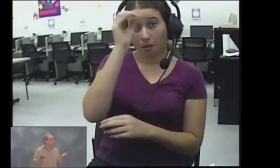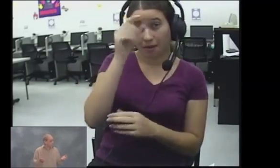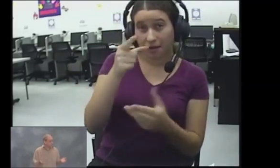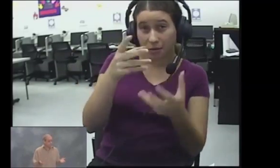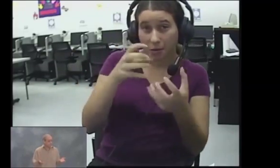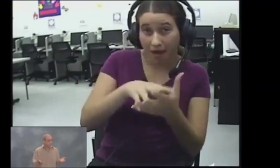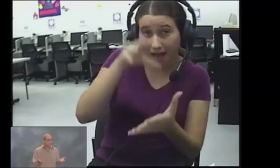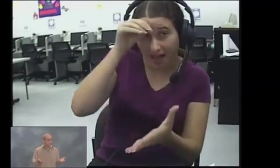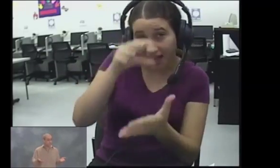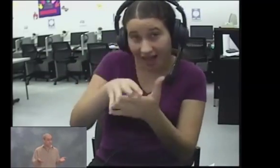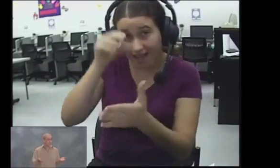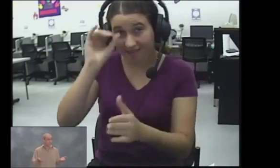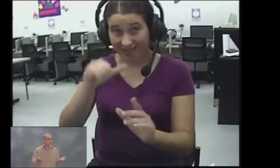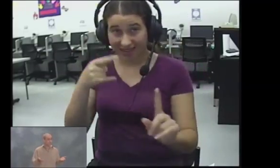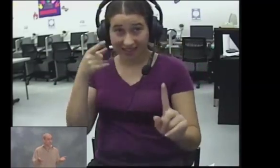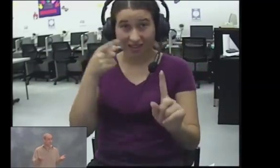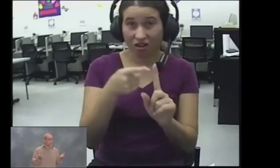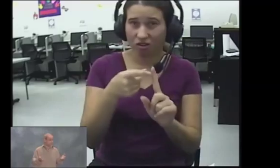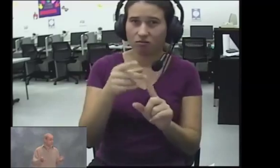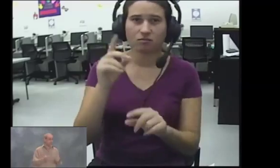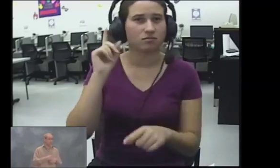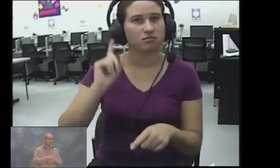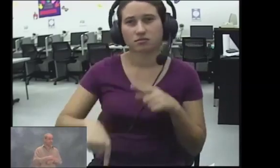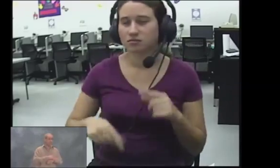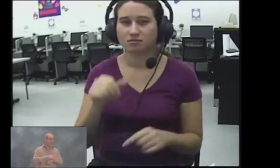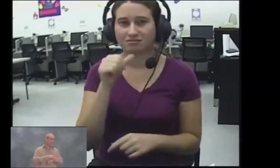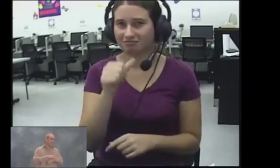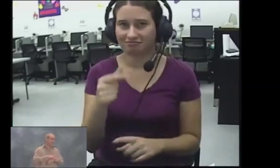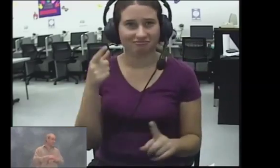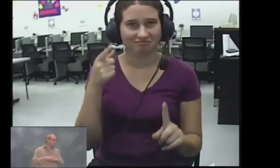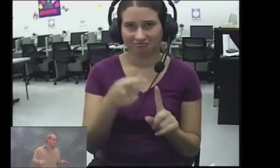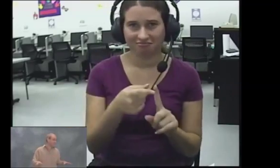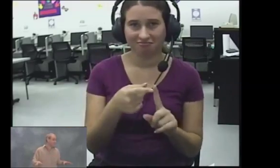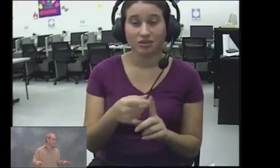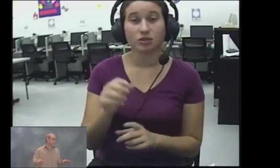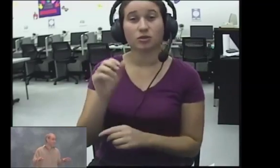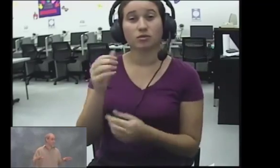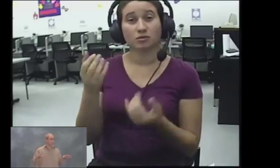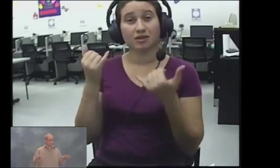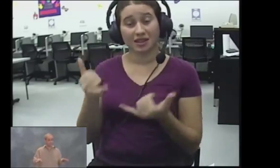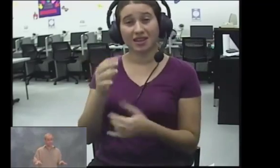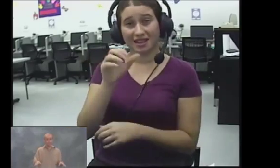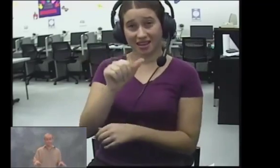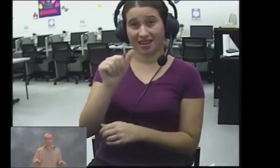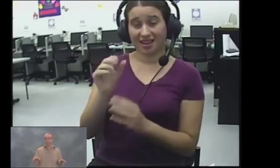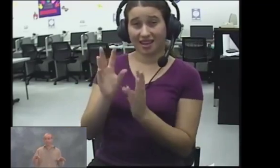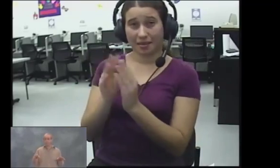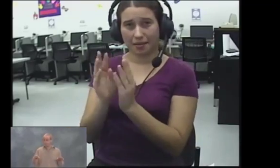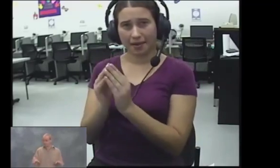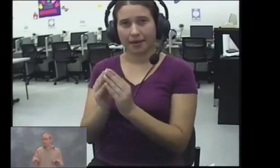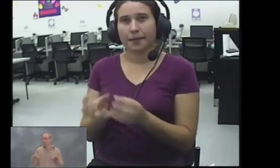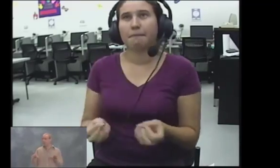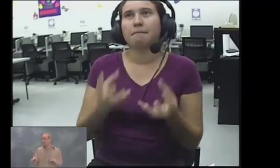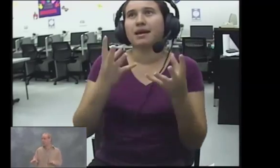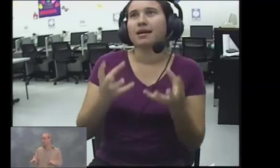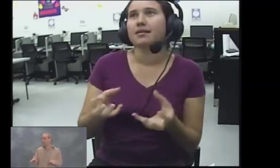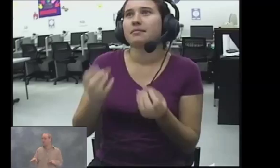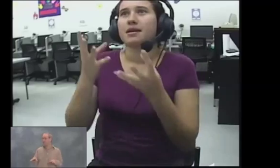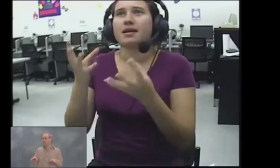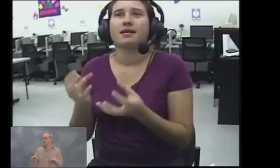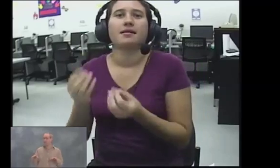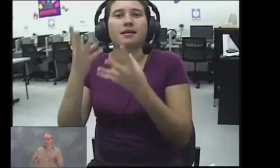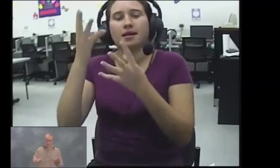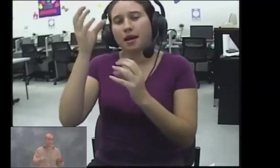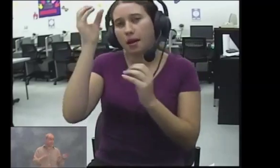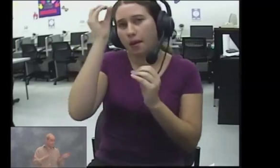opinions. With that said, you will find AA littered with people these days who will give you